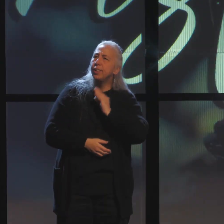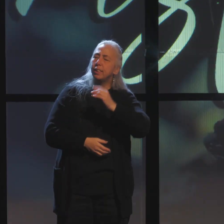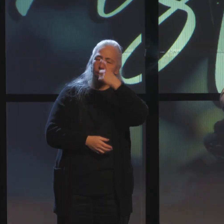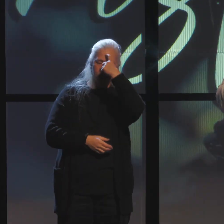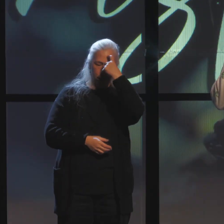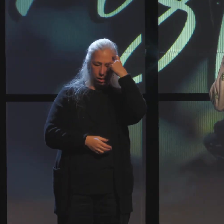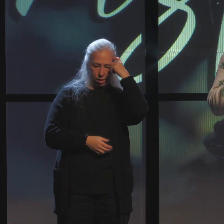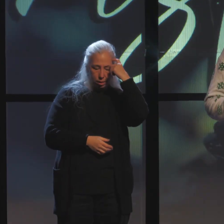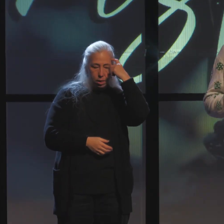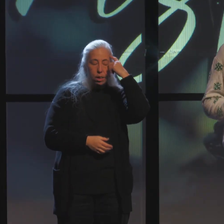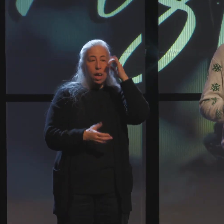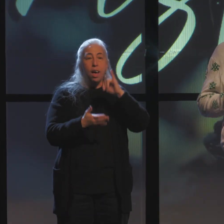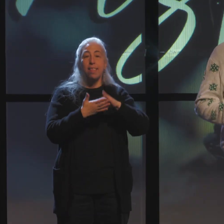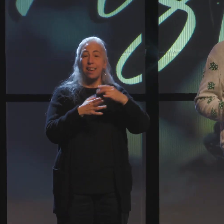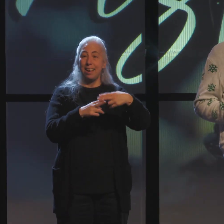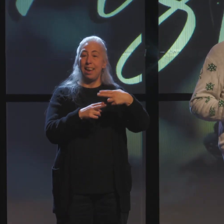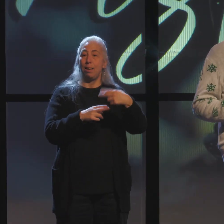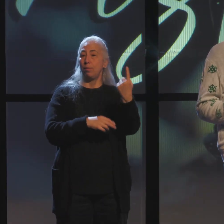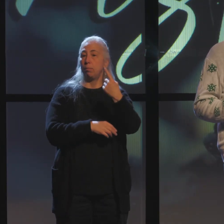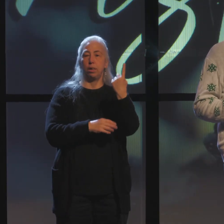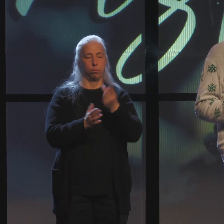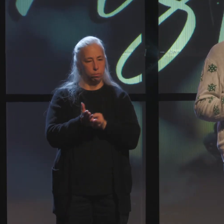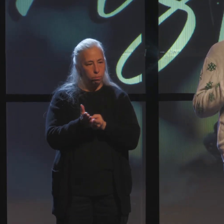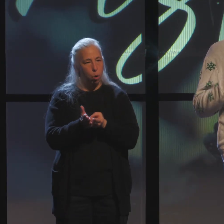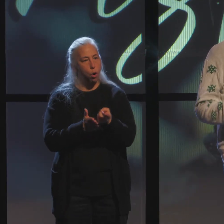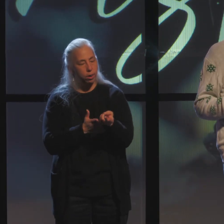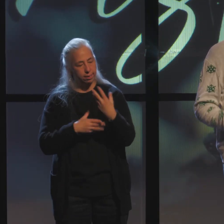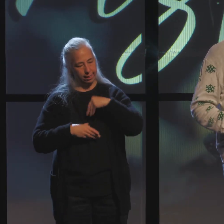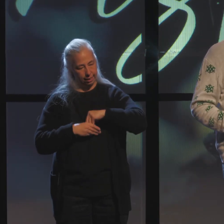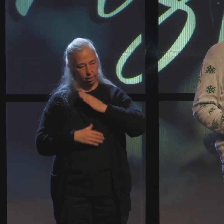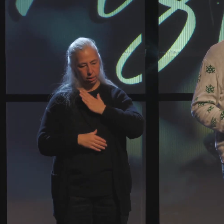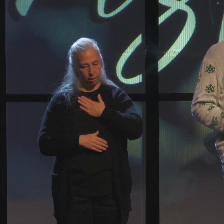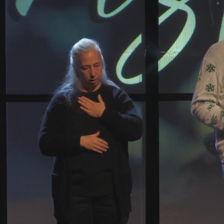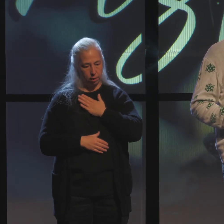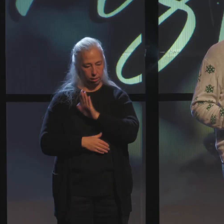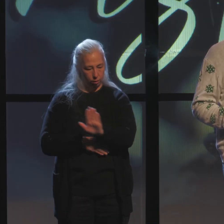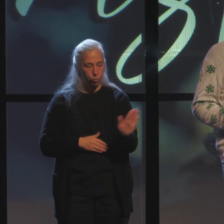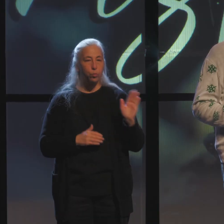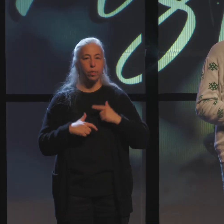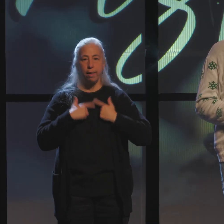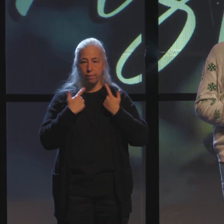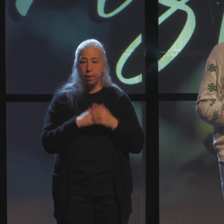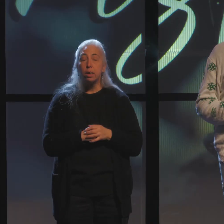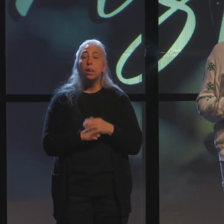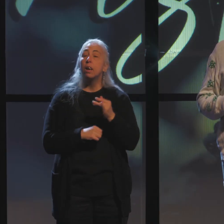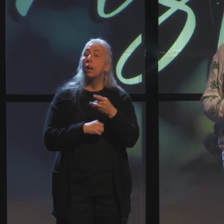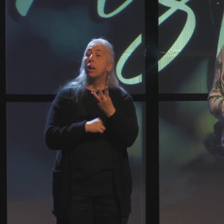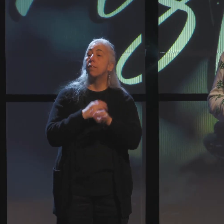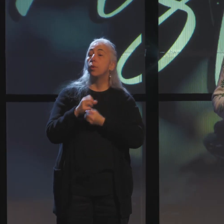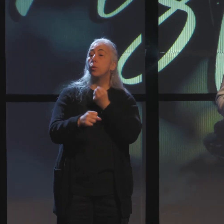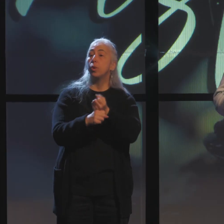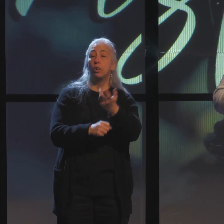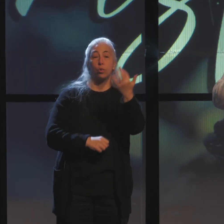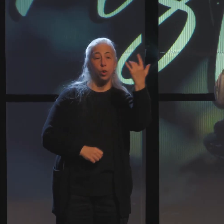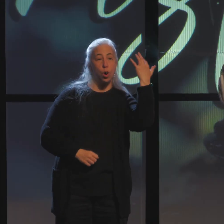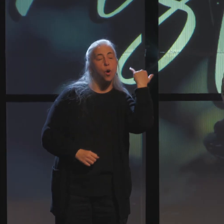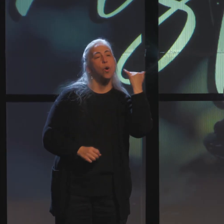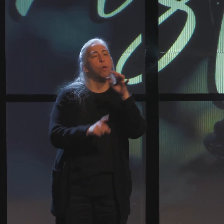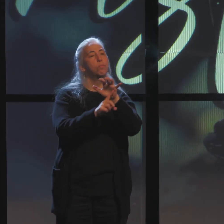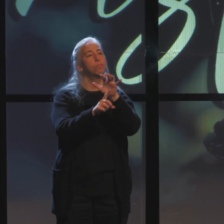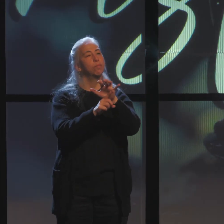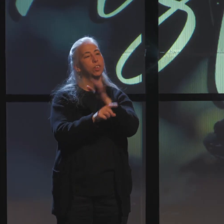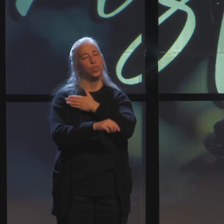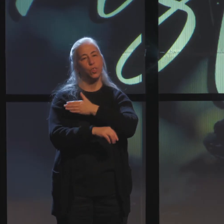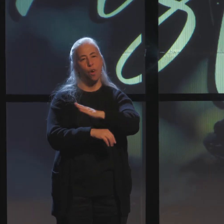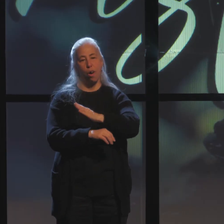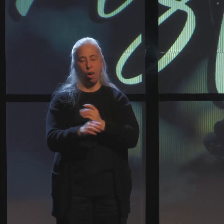name something that is true about our lives. They name something that's true. A few years ago, a pop song came out, caught the idea